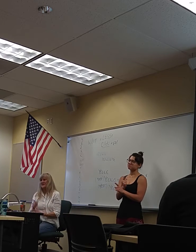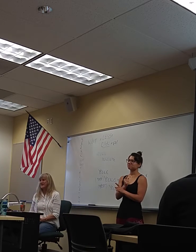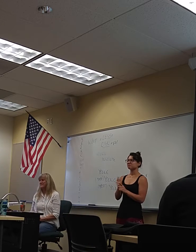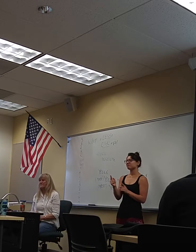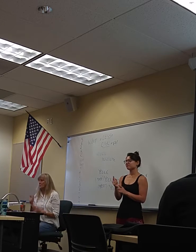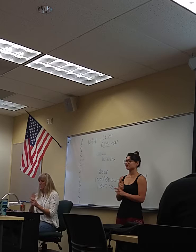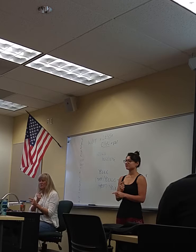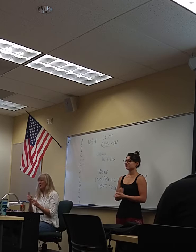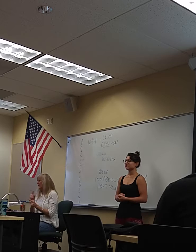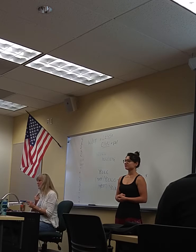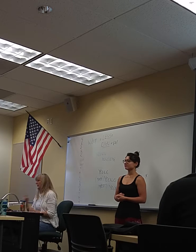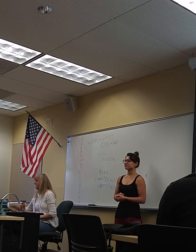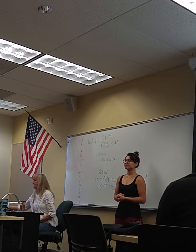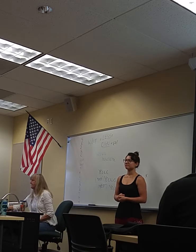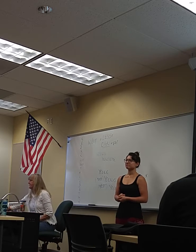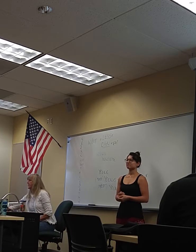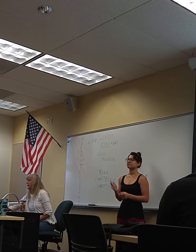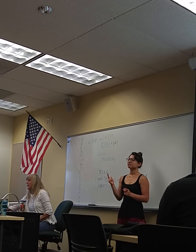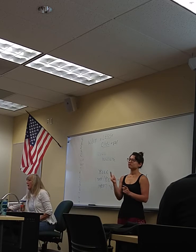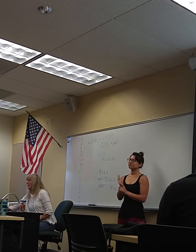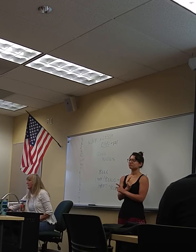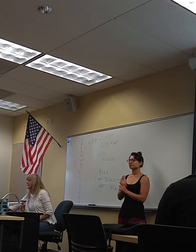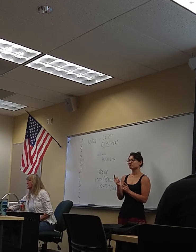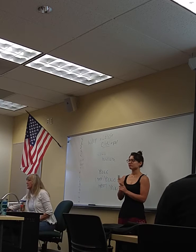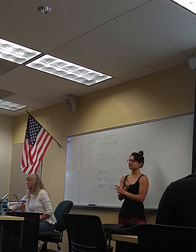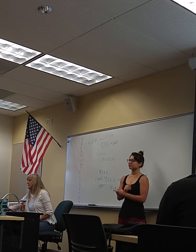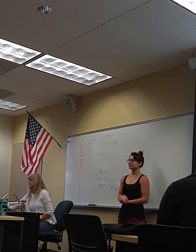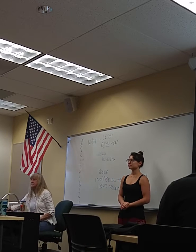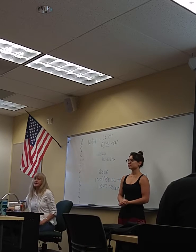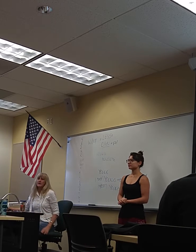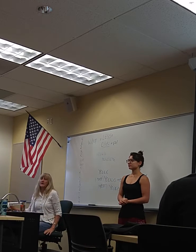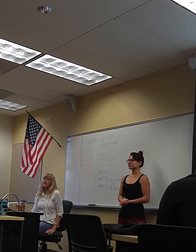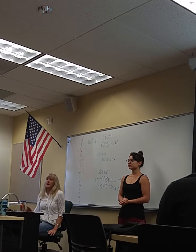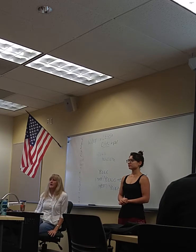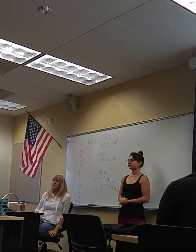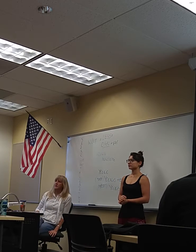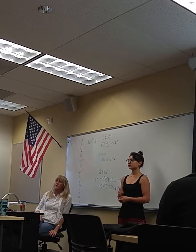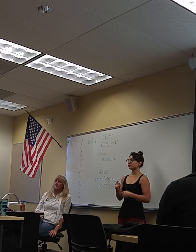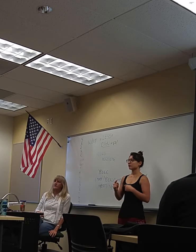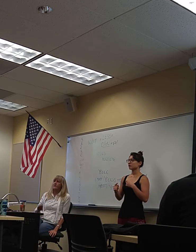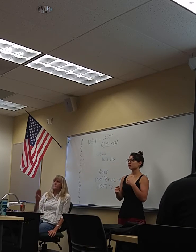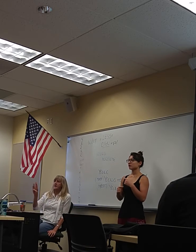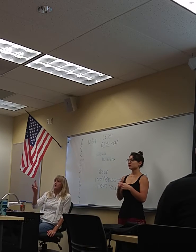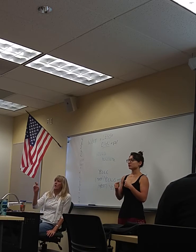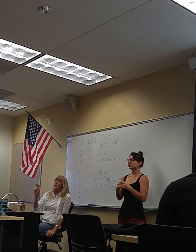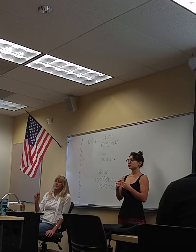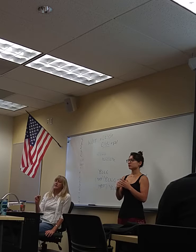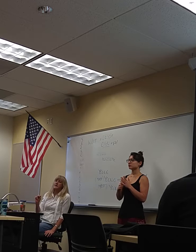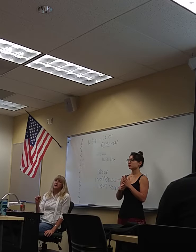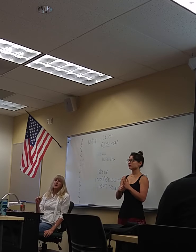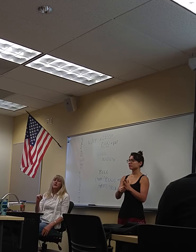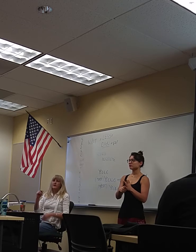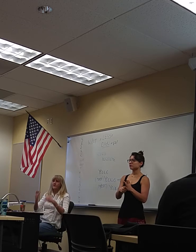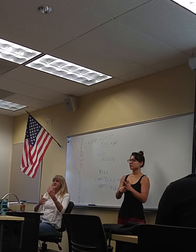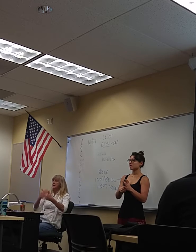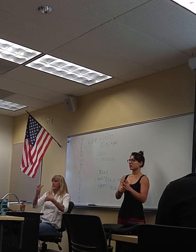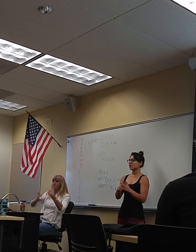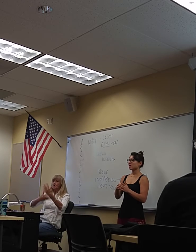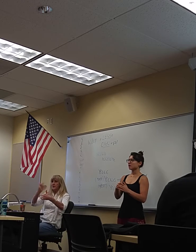appropriate. Yeah. Right. There is a sign in regard to BURN if it's like burning,